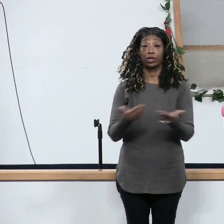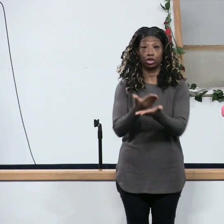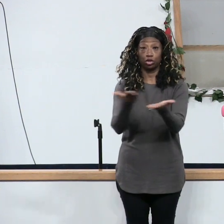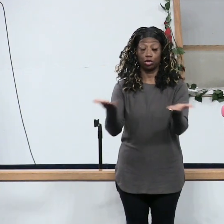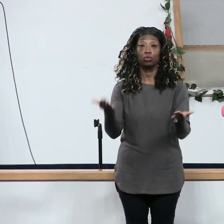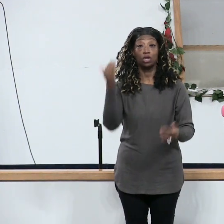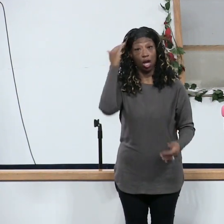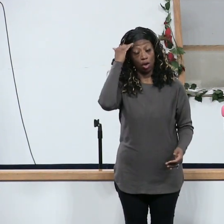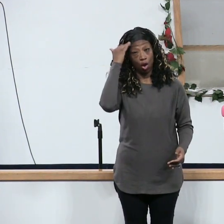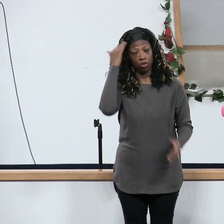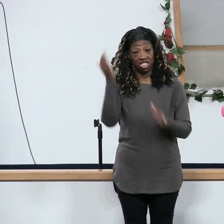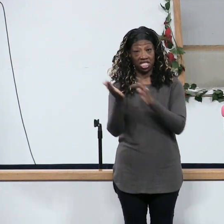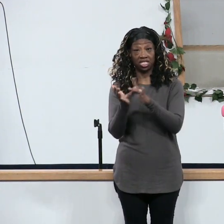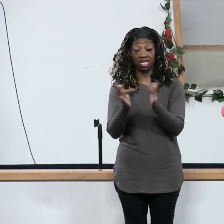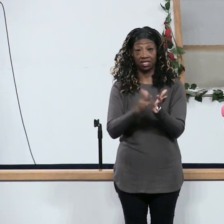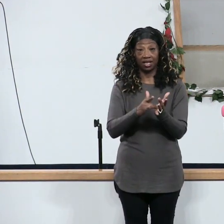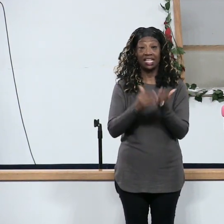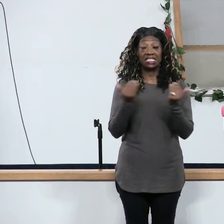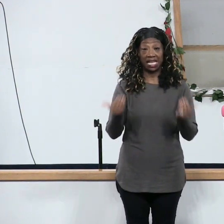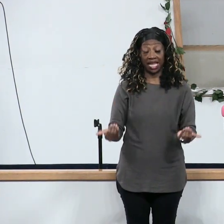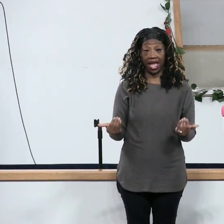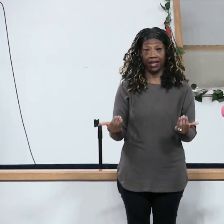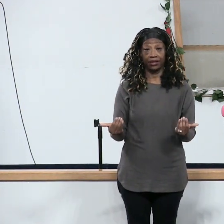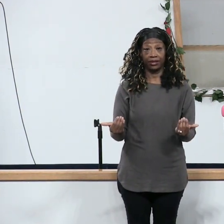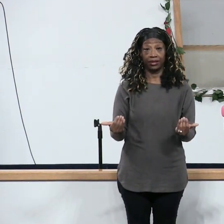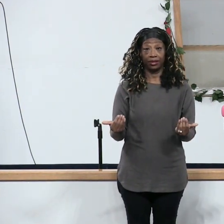to know him. Today.